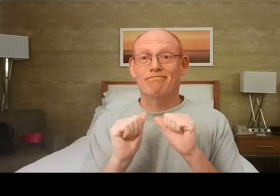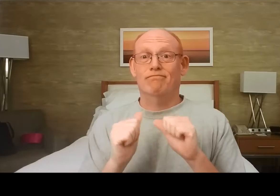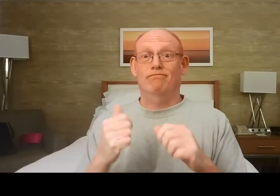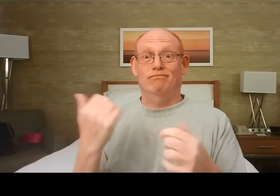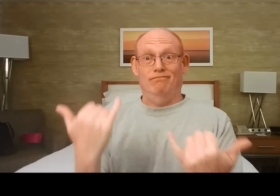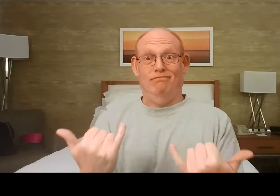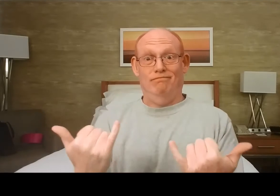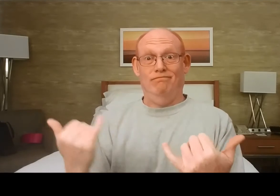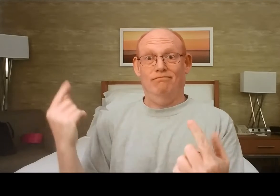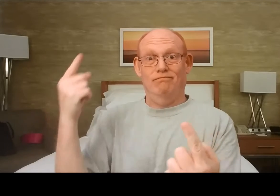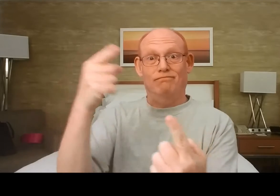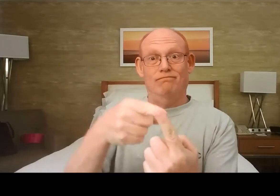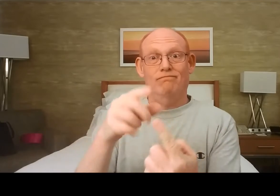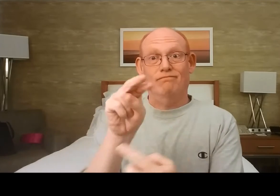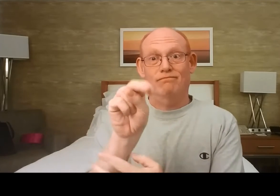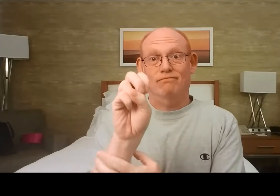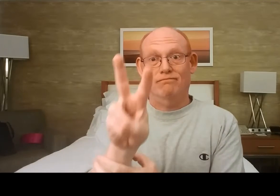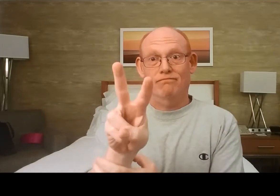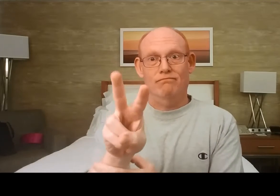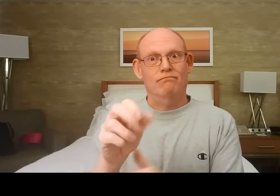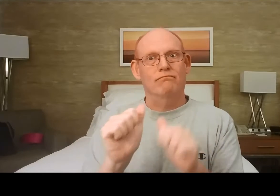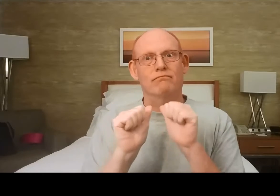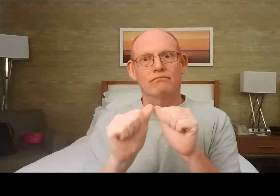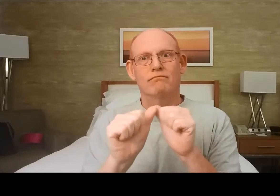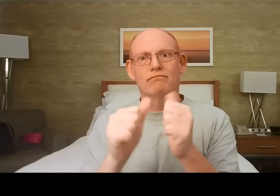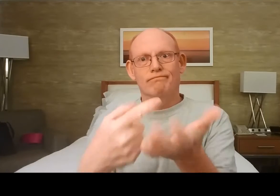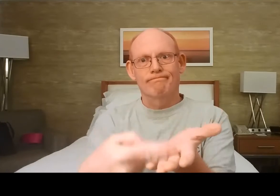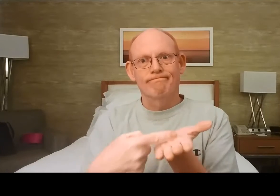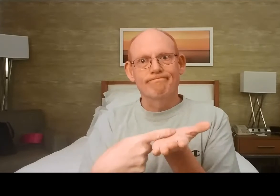giving me your opinion. I want to learn more.